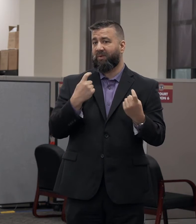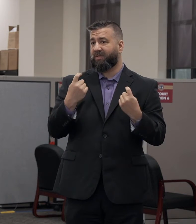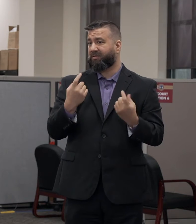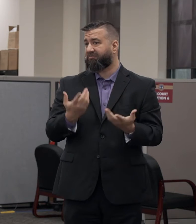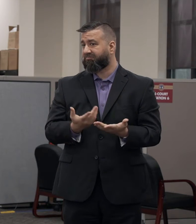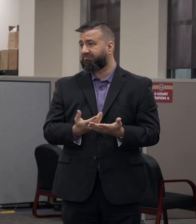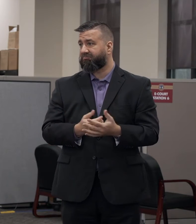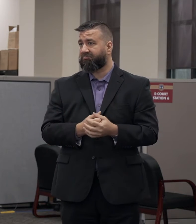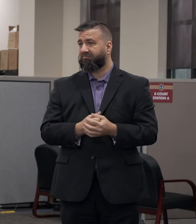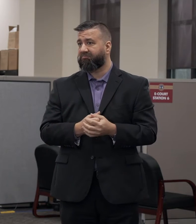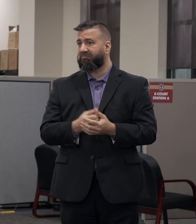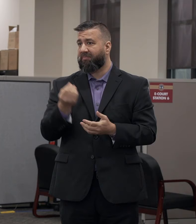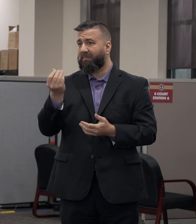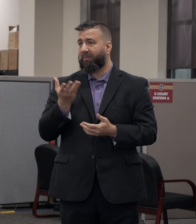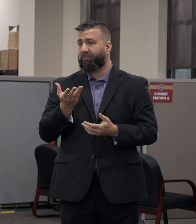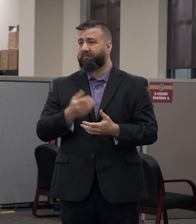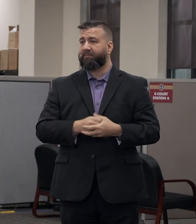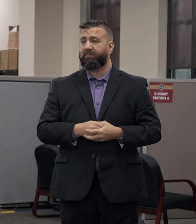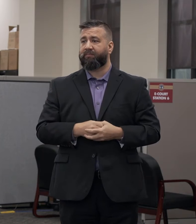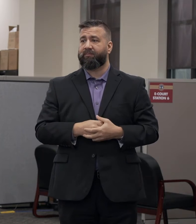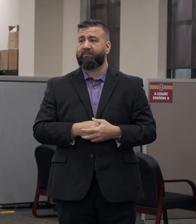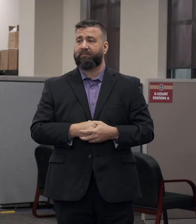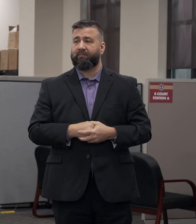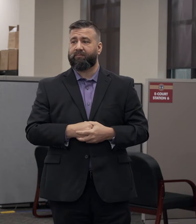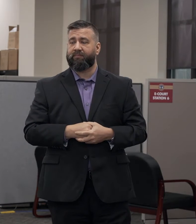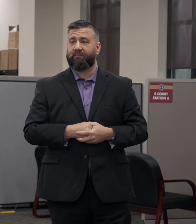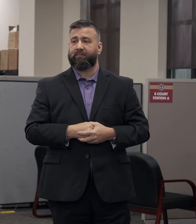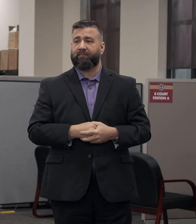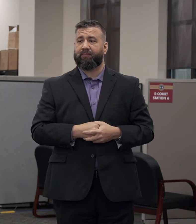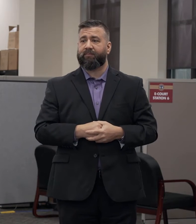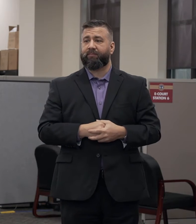time, please let me know.